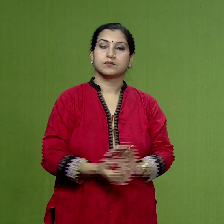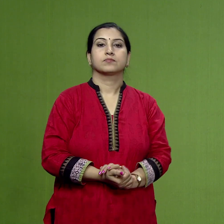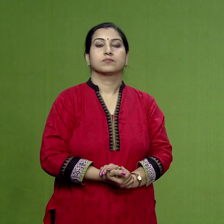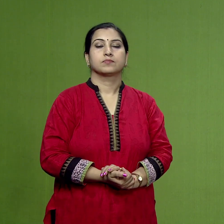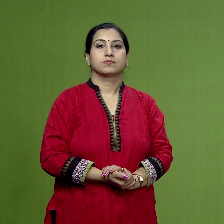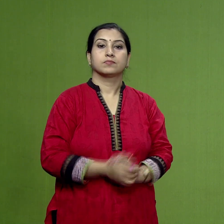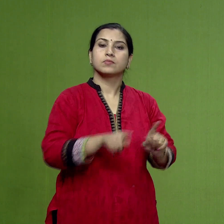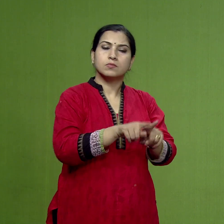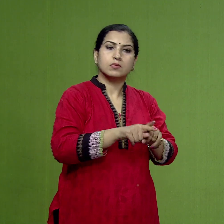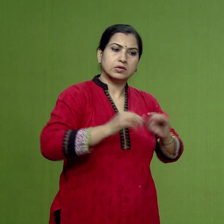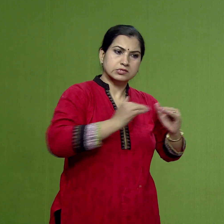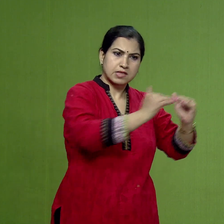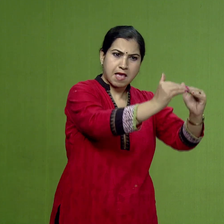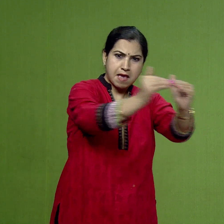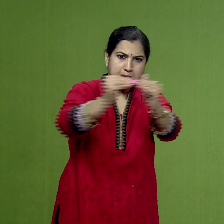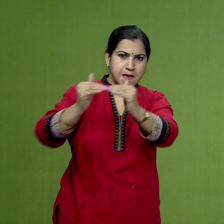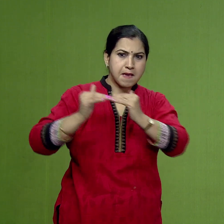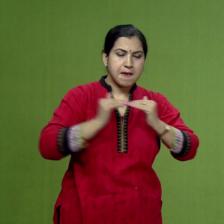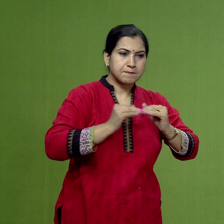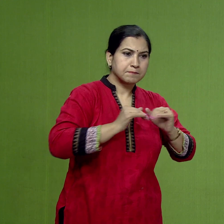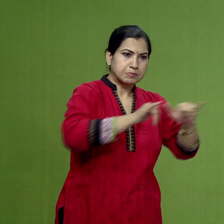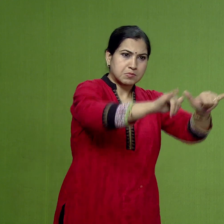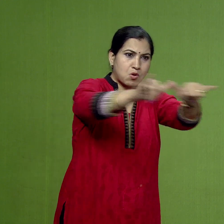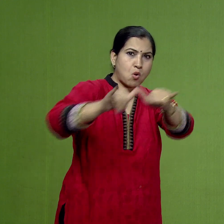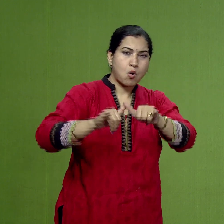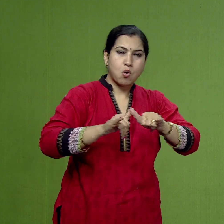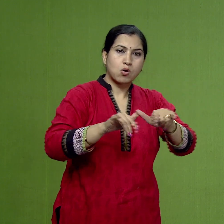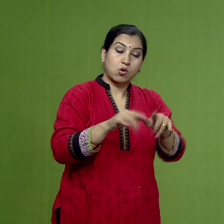They are not evenly spread everywhere in the world,